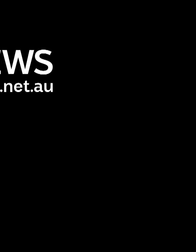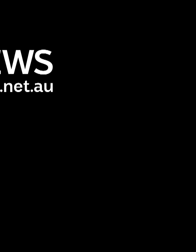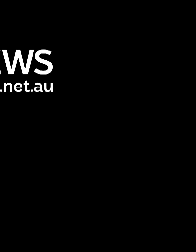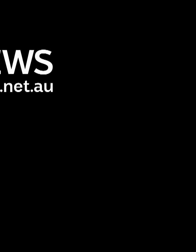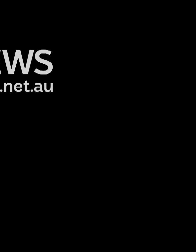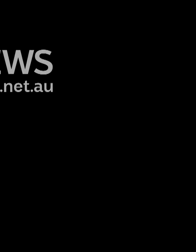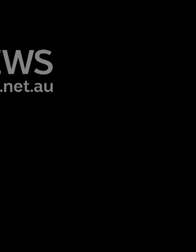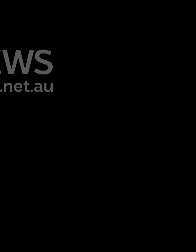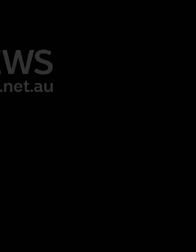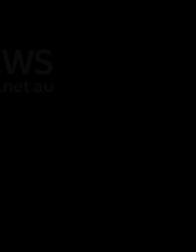of the eye often thereof be as of theisst has reasons in correct Tapi Tapi receptors and others? You